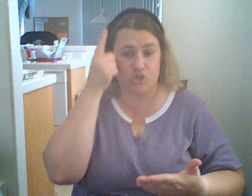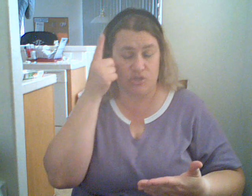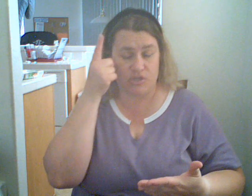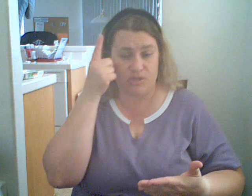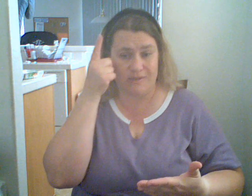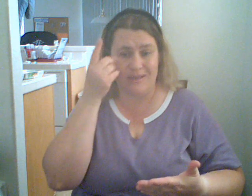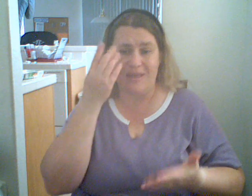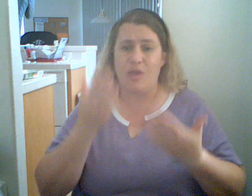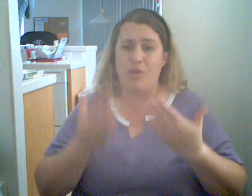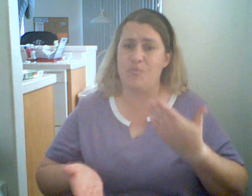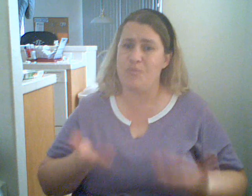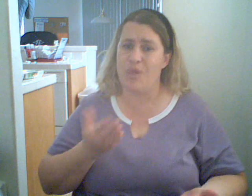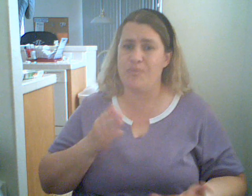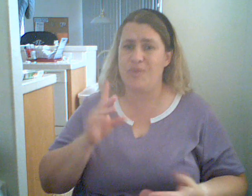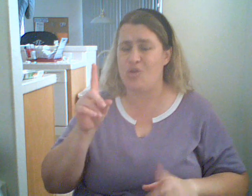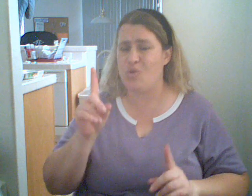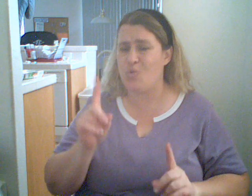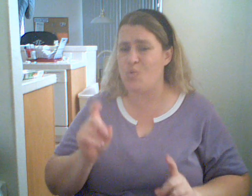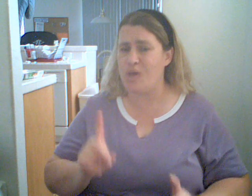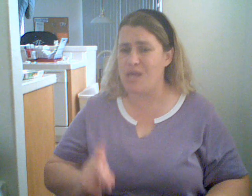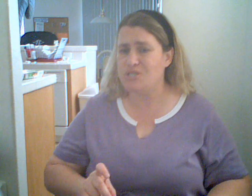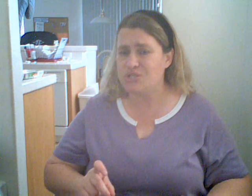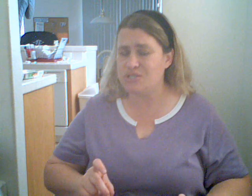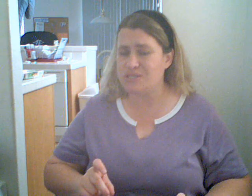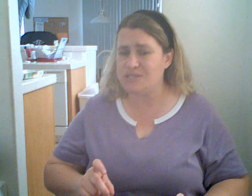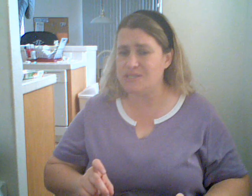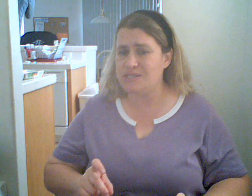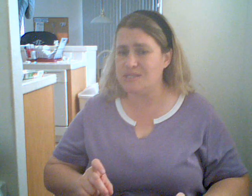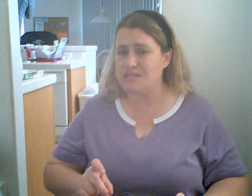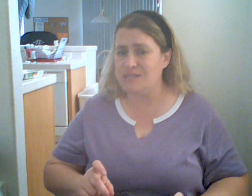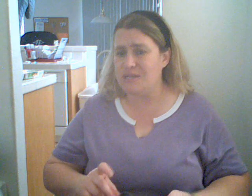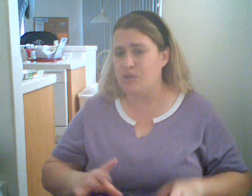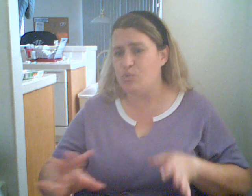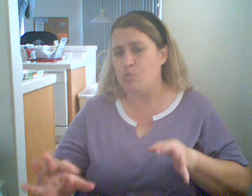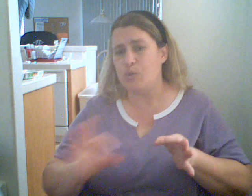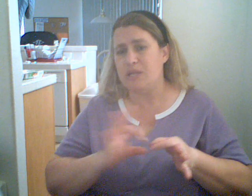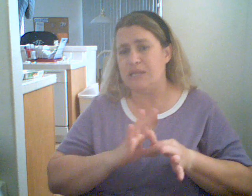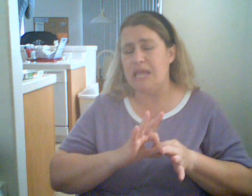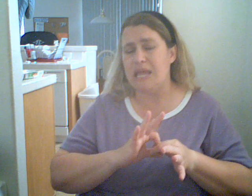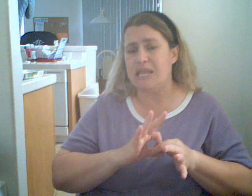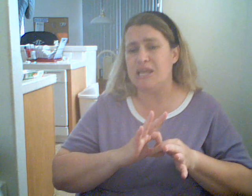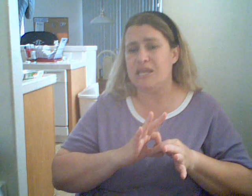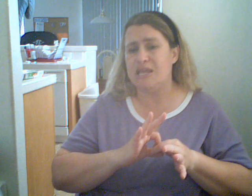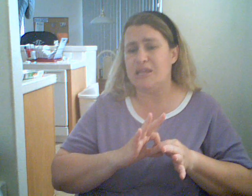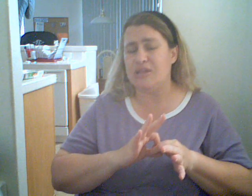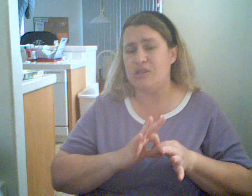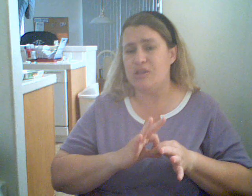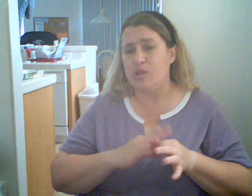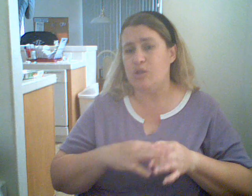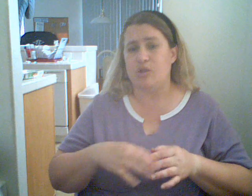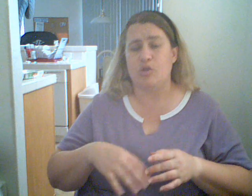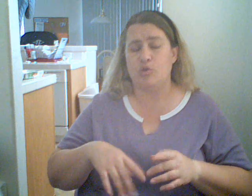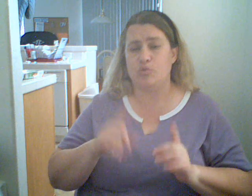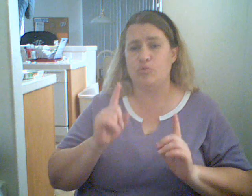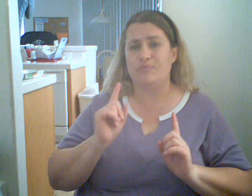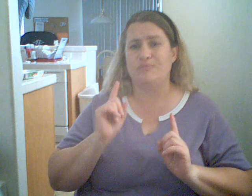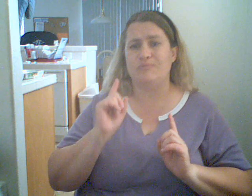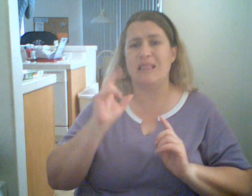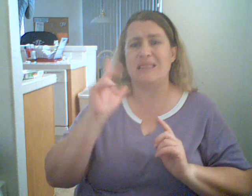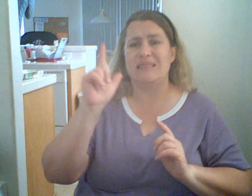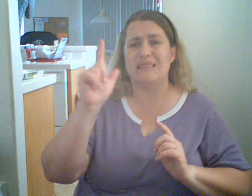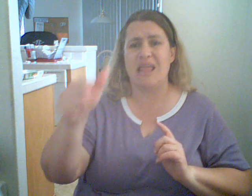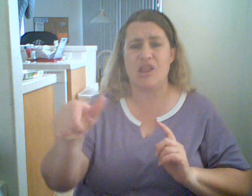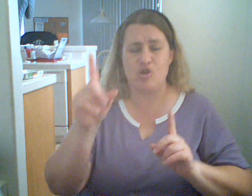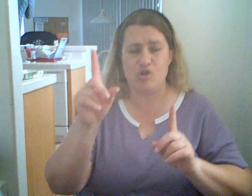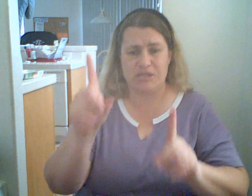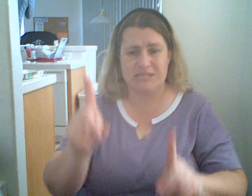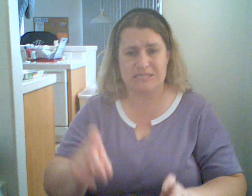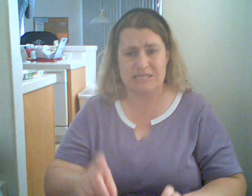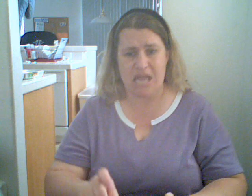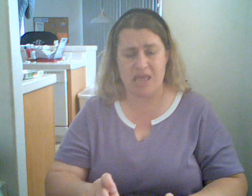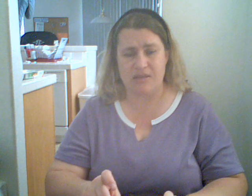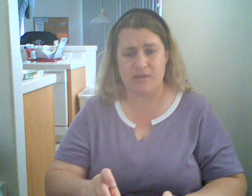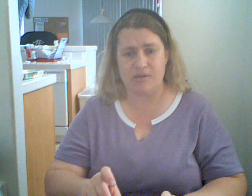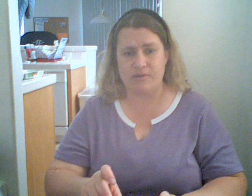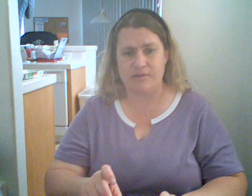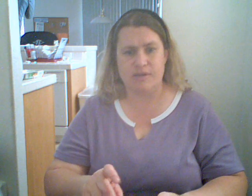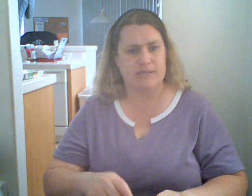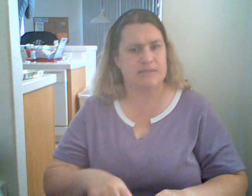questions related to this information on future tests. And it's not all based on my